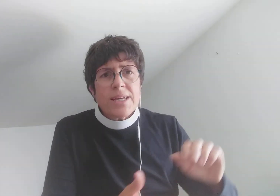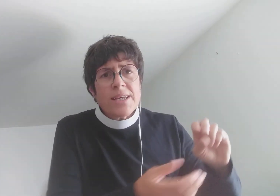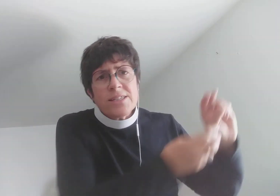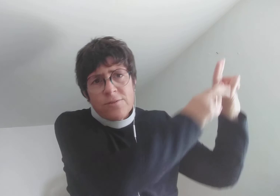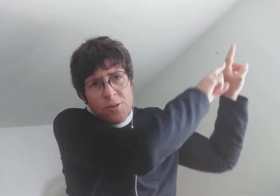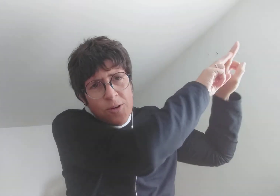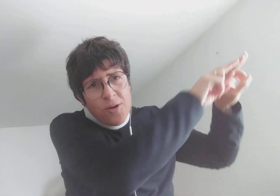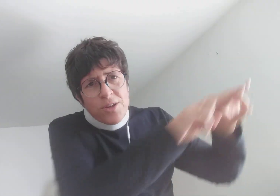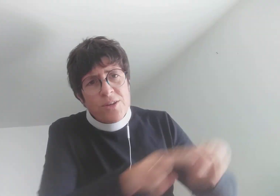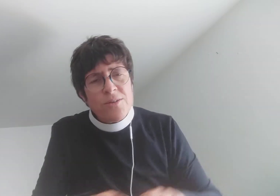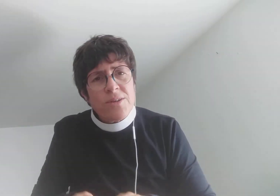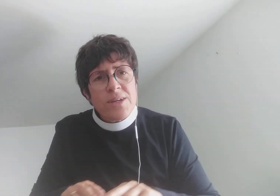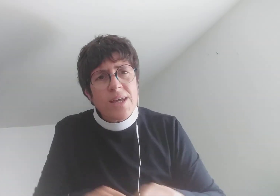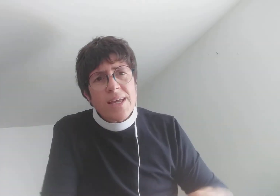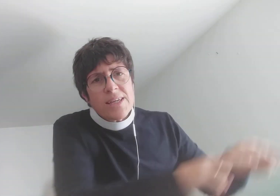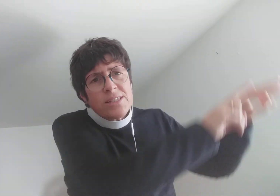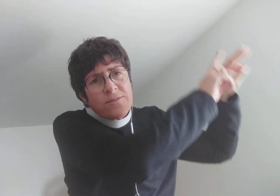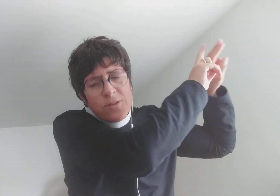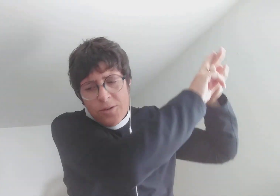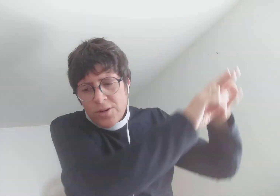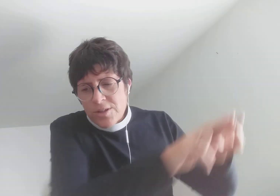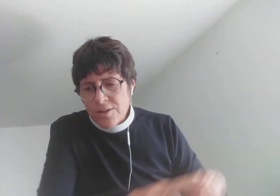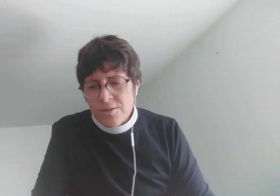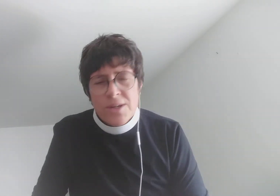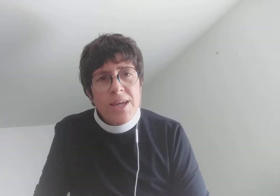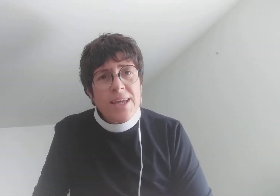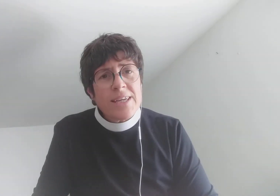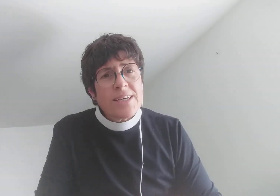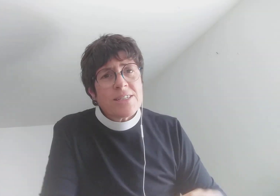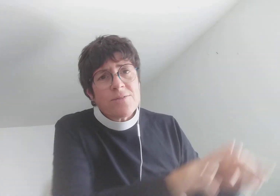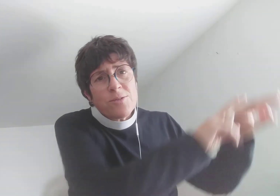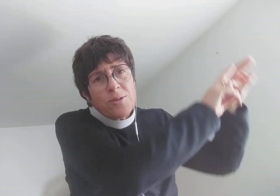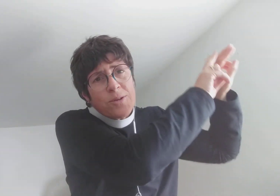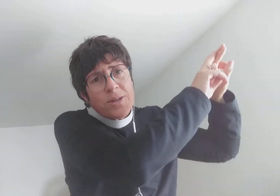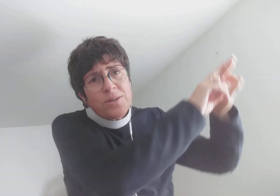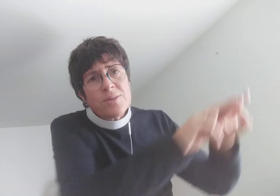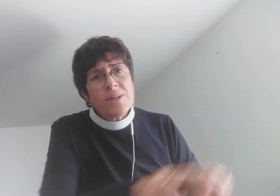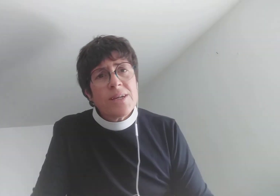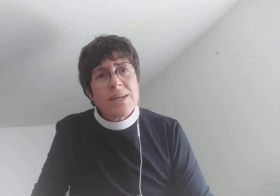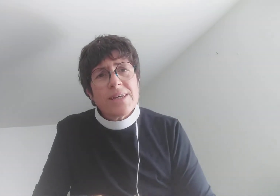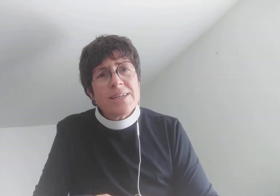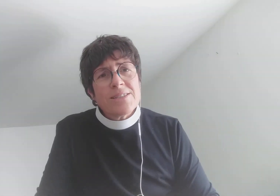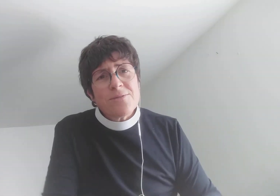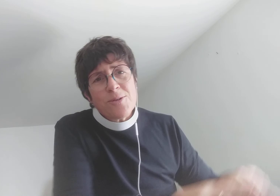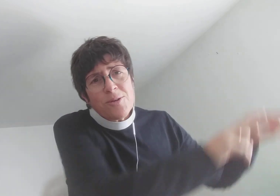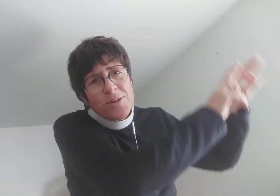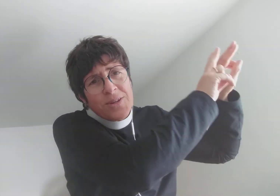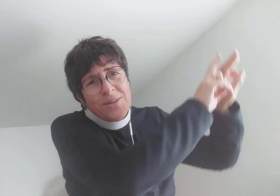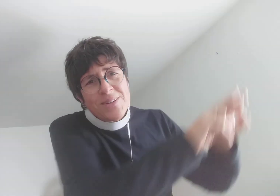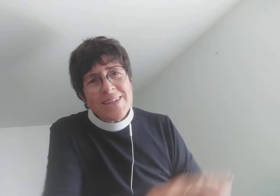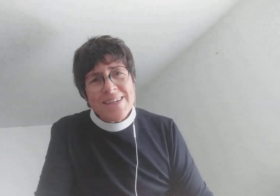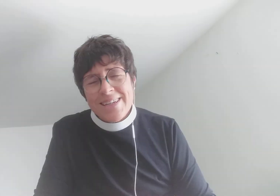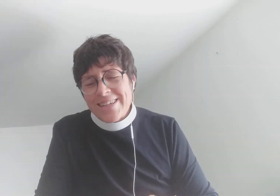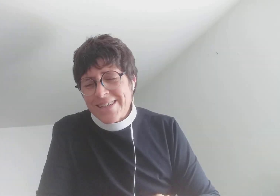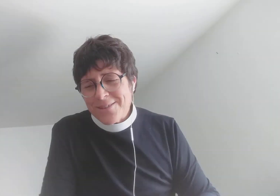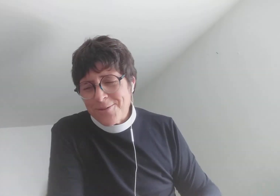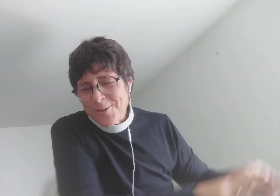is for you, he is for you, he is for you, he is for you, he is for